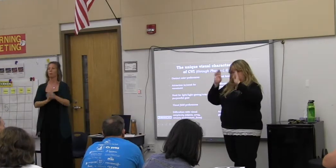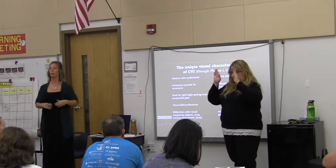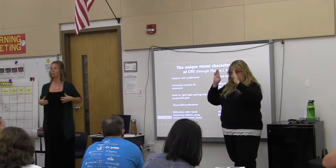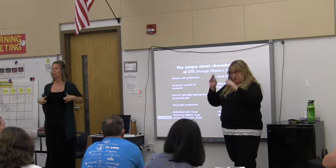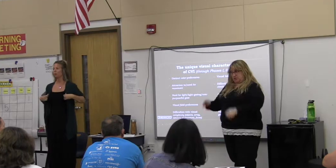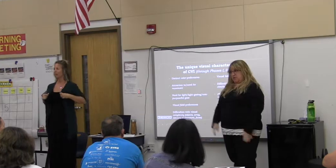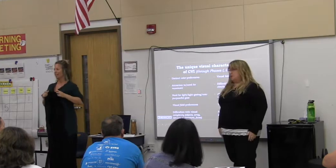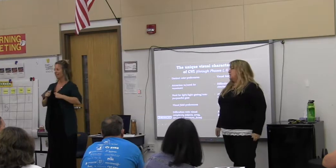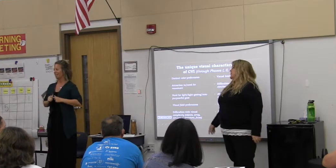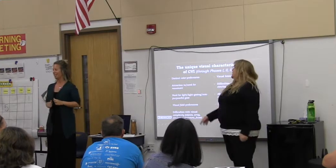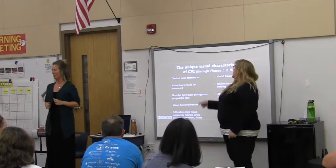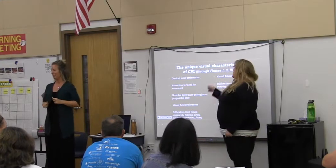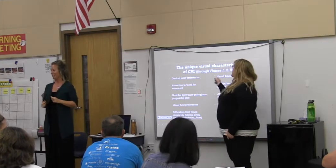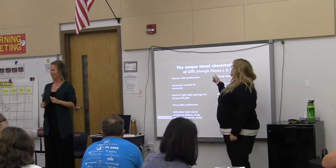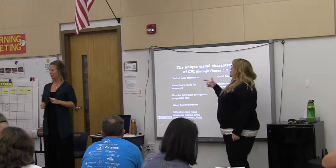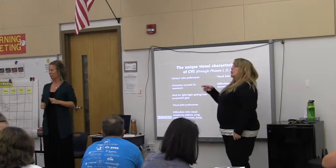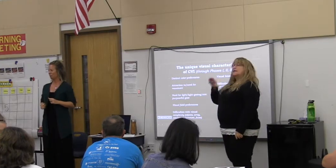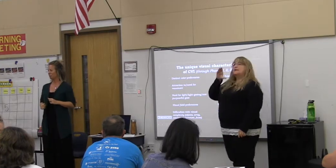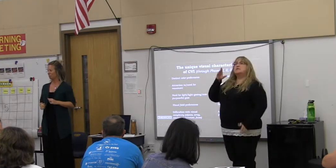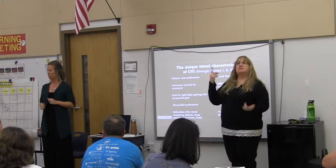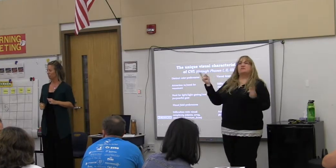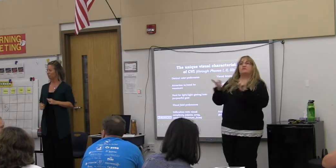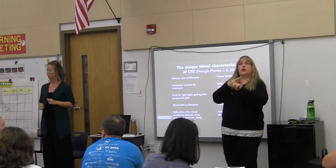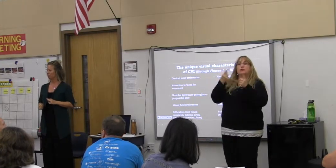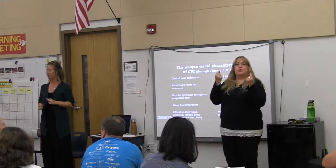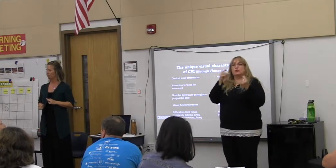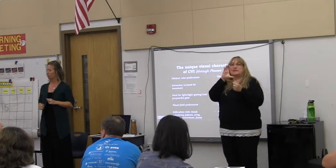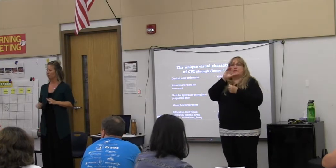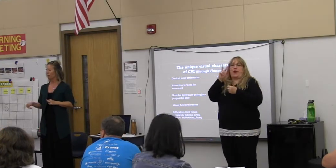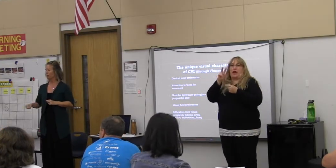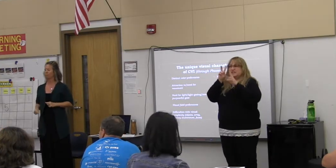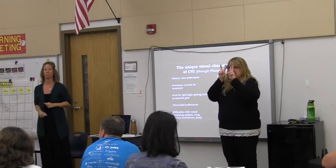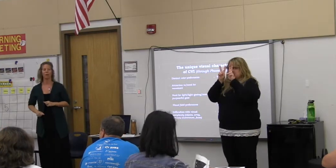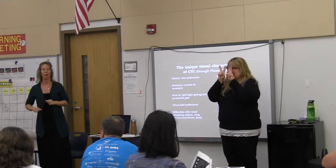Okay, when we do a CVI assessment,